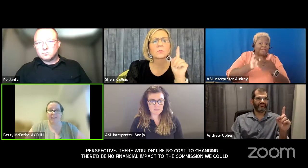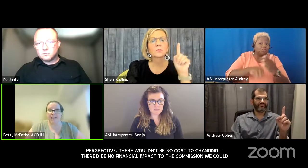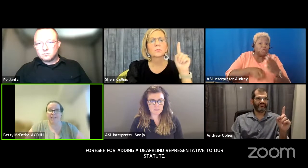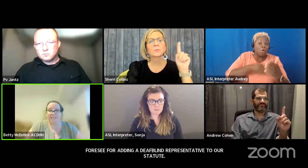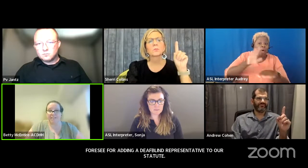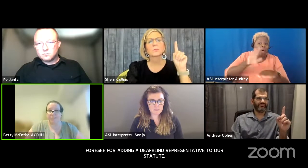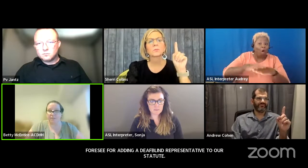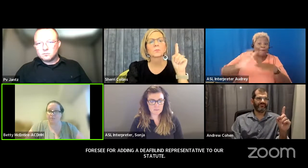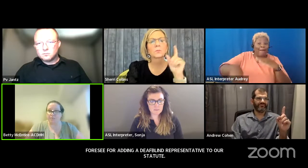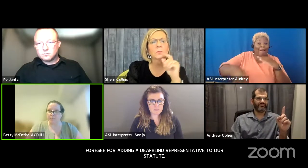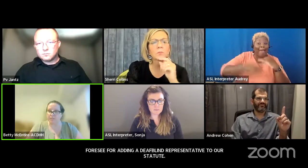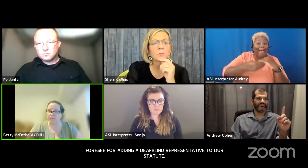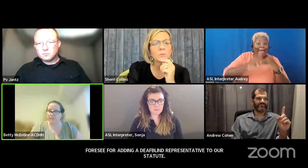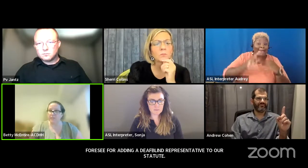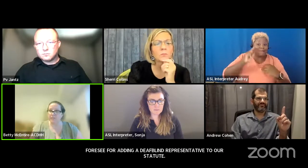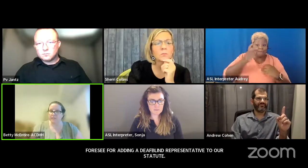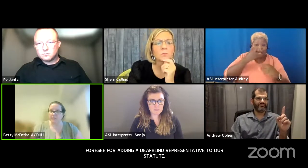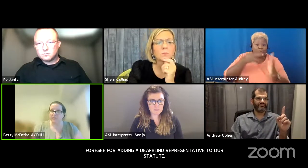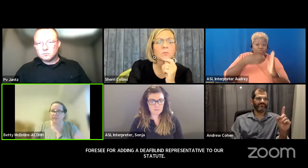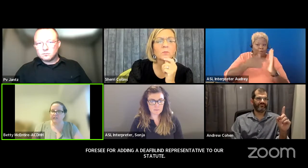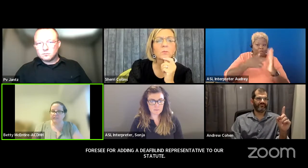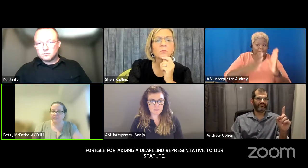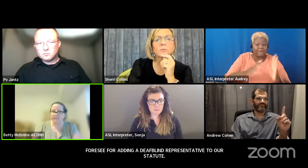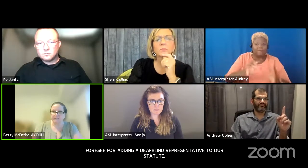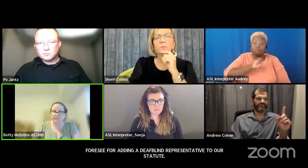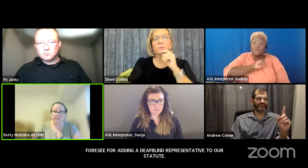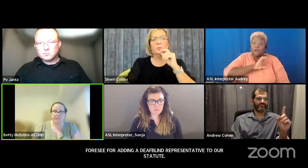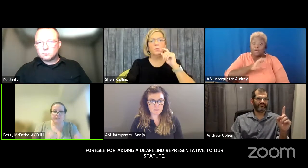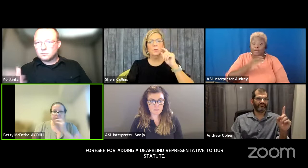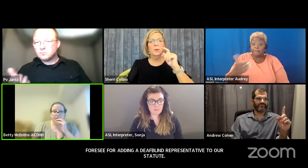not be on adding deafblind representatives. Sherry?